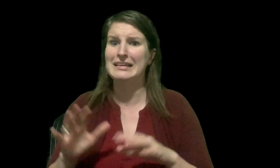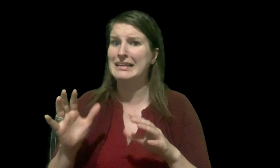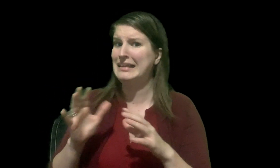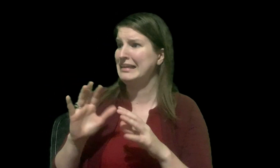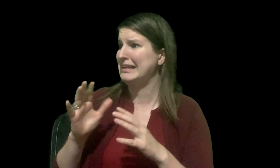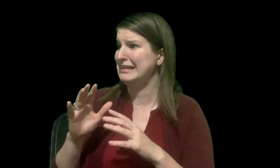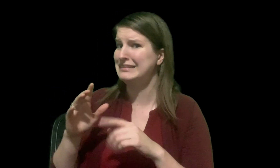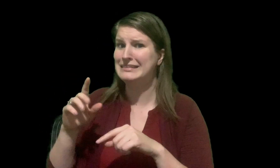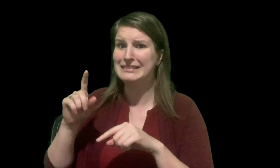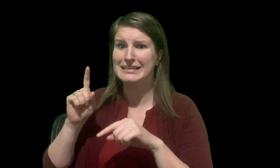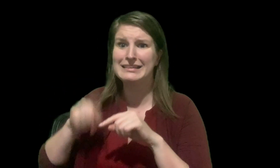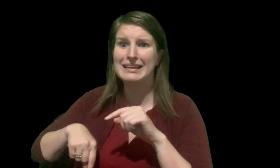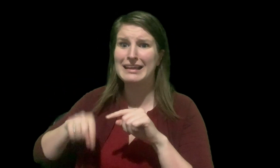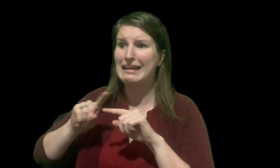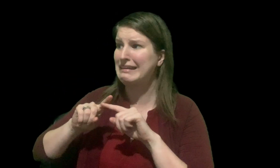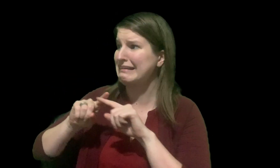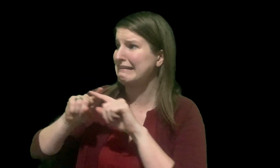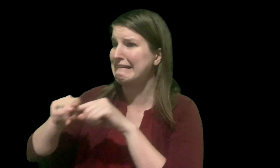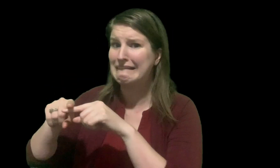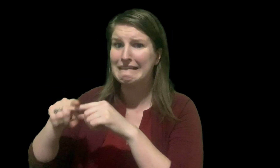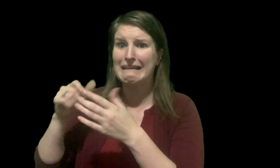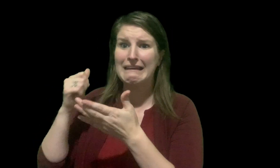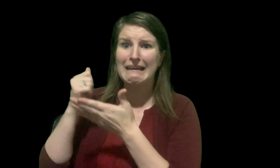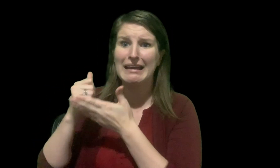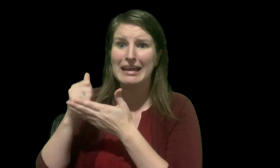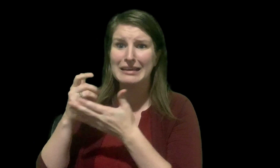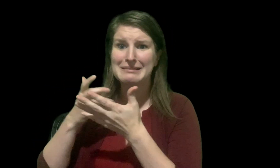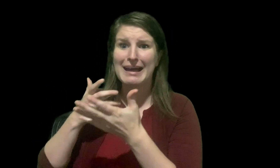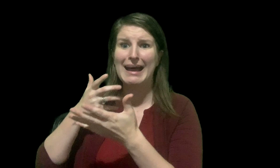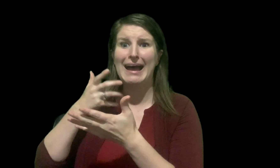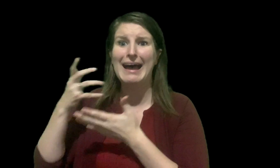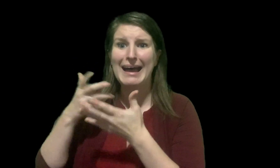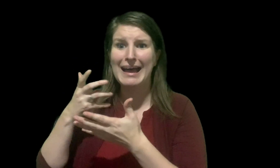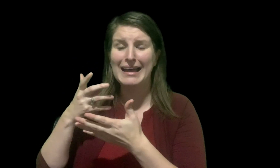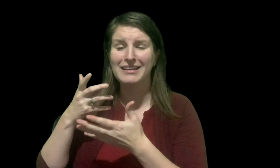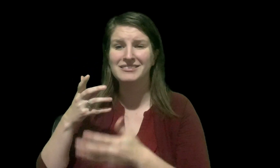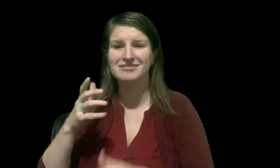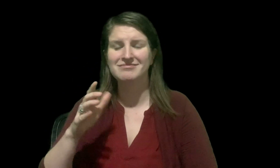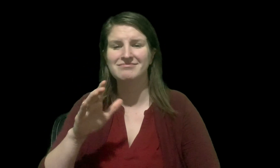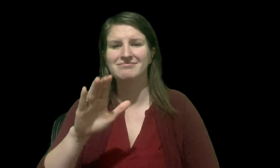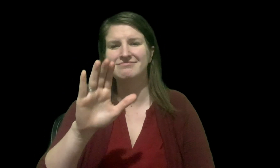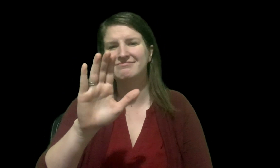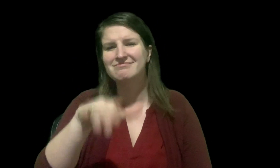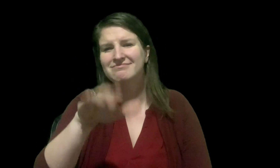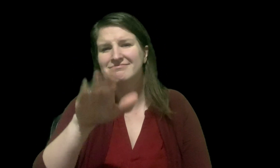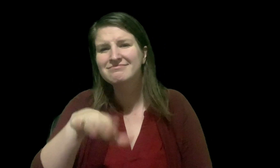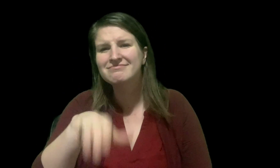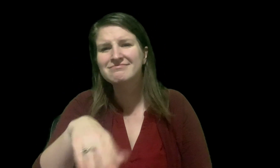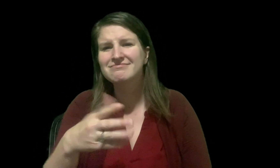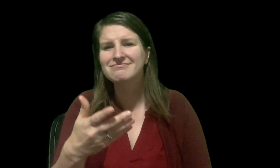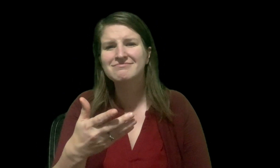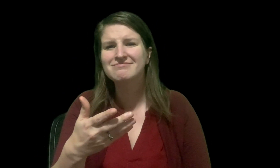gone. And I know it may seem scary that you're not going to be able to rely on the interpreter.